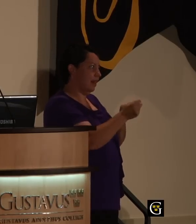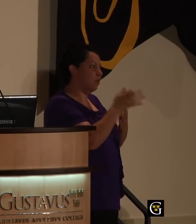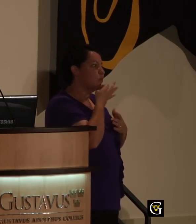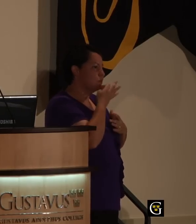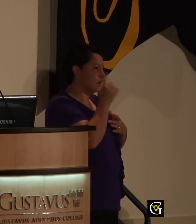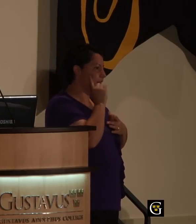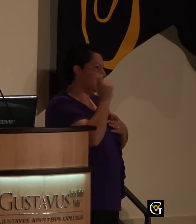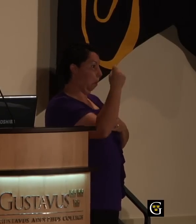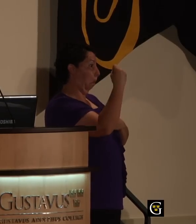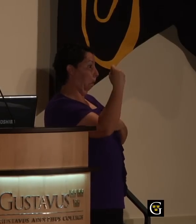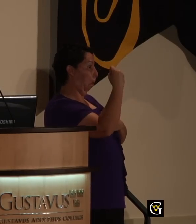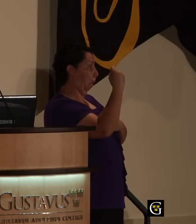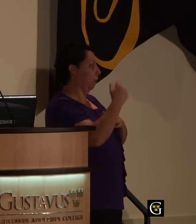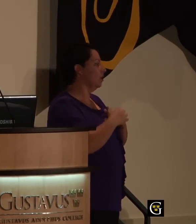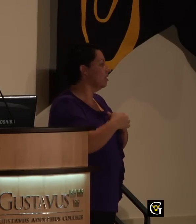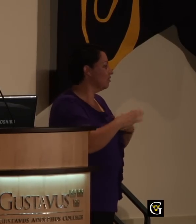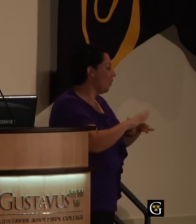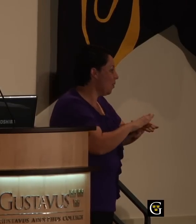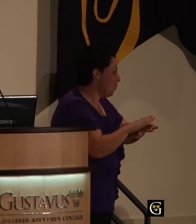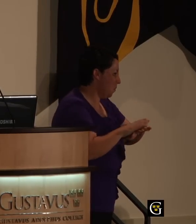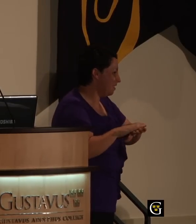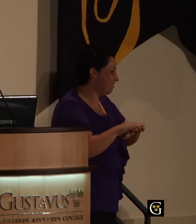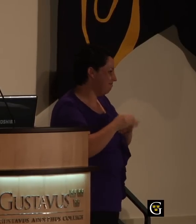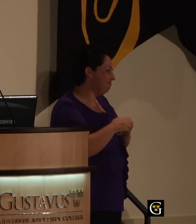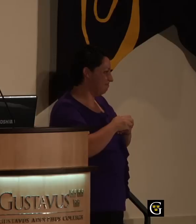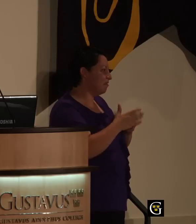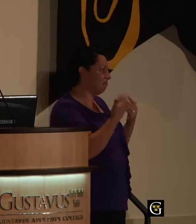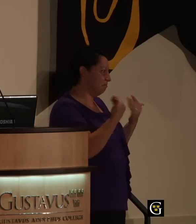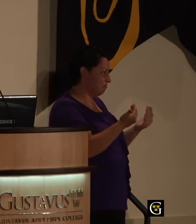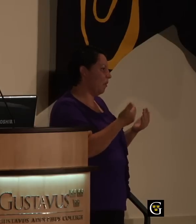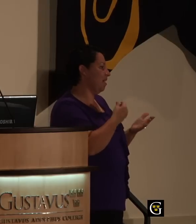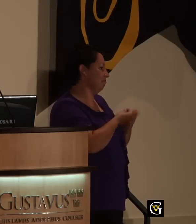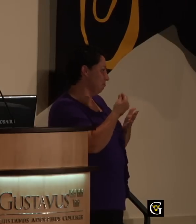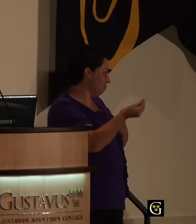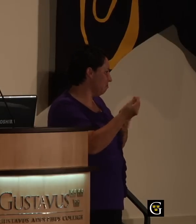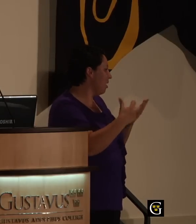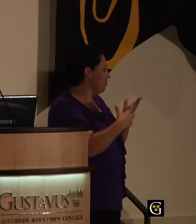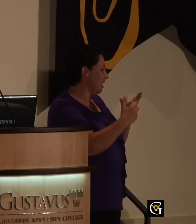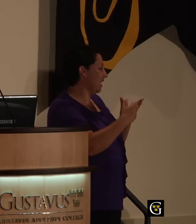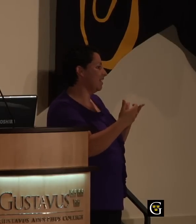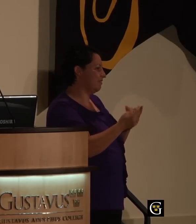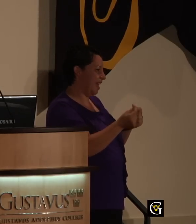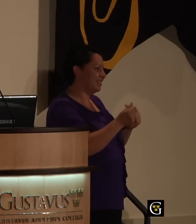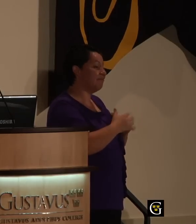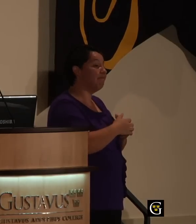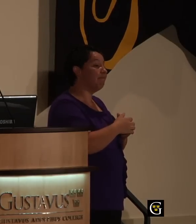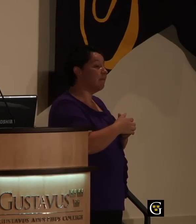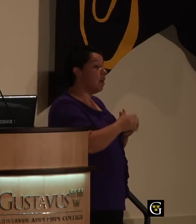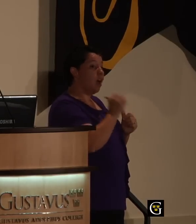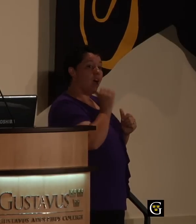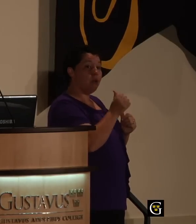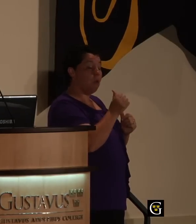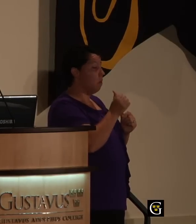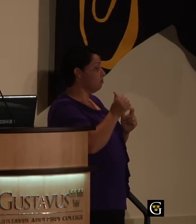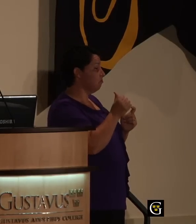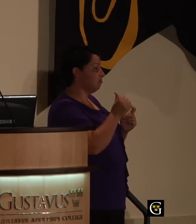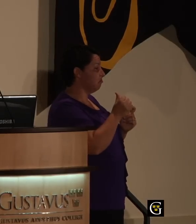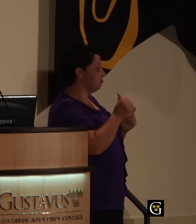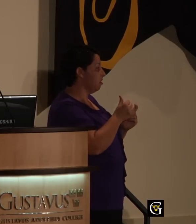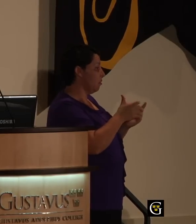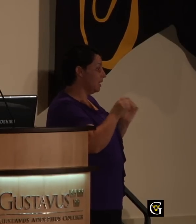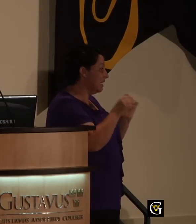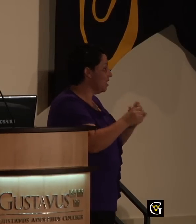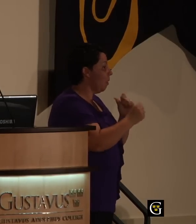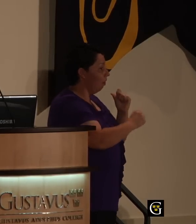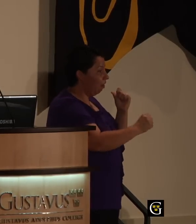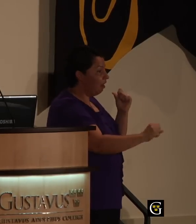think, on this one. So just a little warning to get your tickets quickly for that. I won't say anything else, I think, but simply to introduce